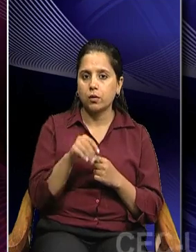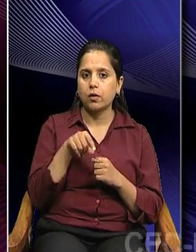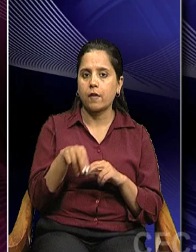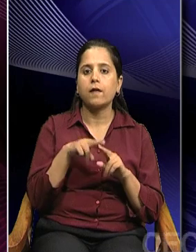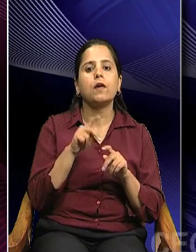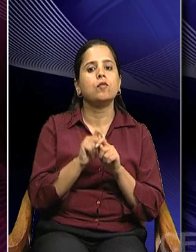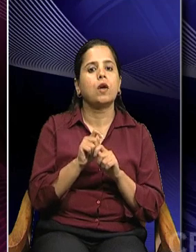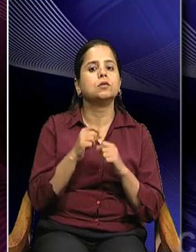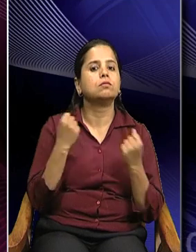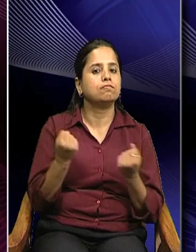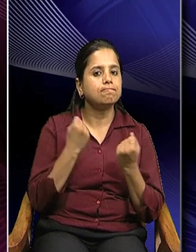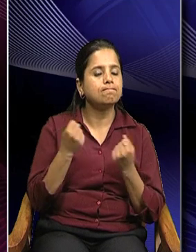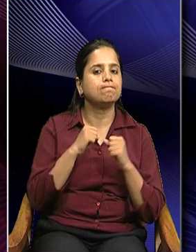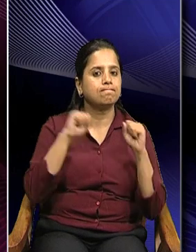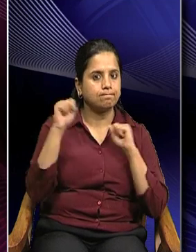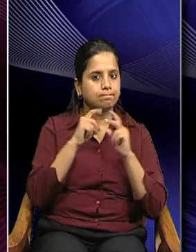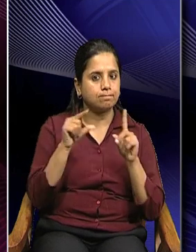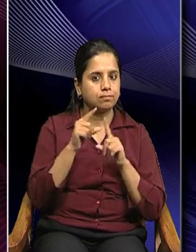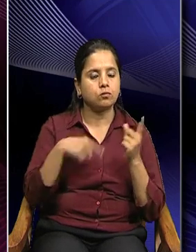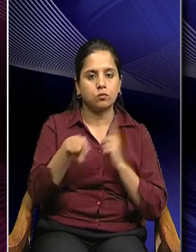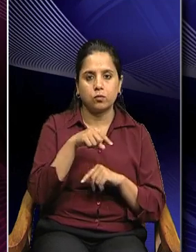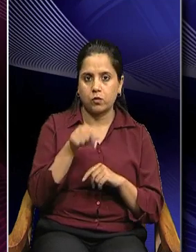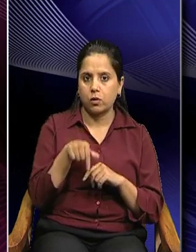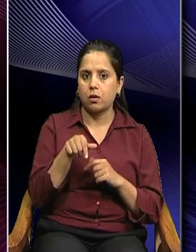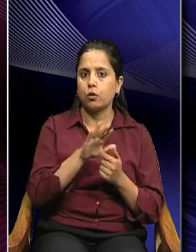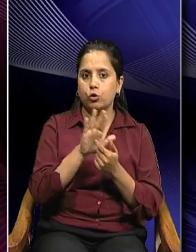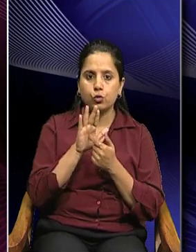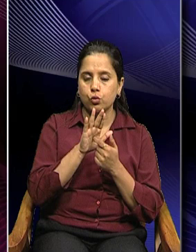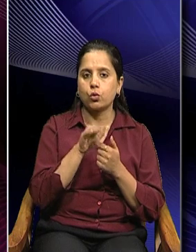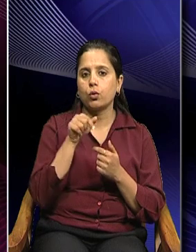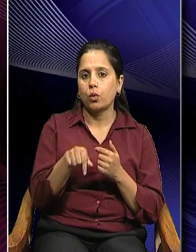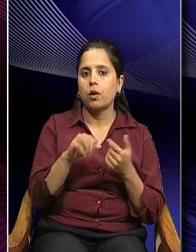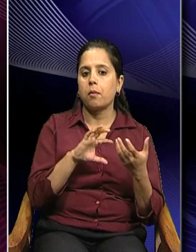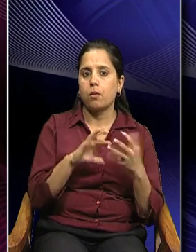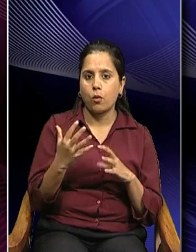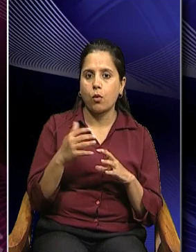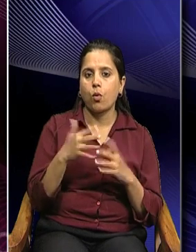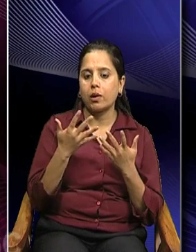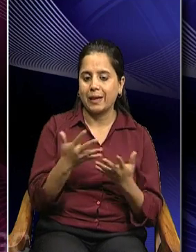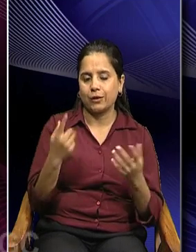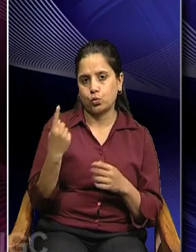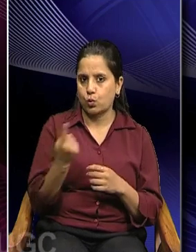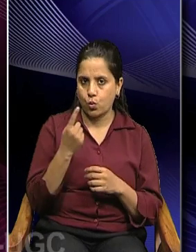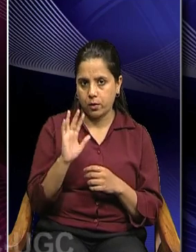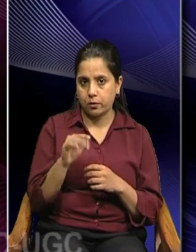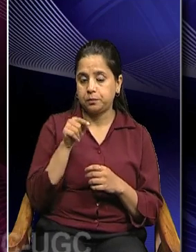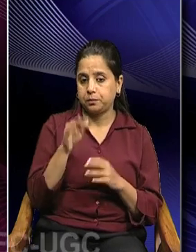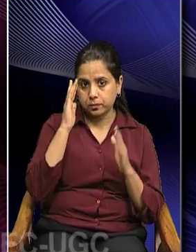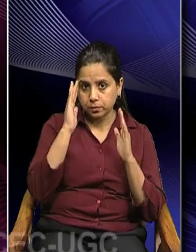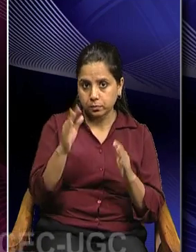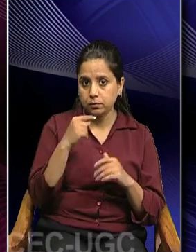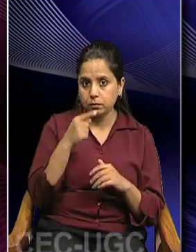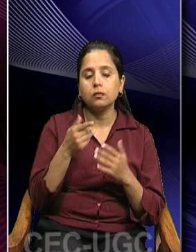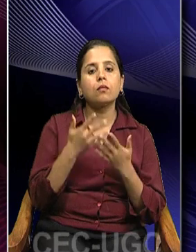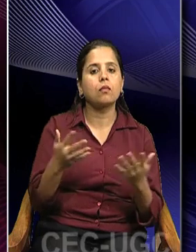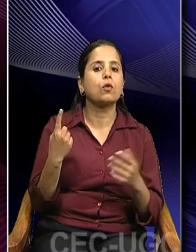functional exercise which was having an orientation of production or product only. So, its focus was on